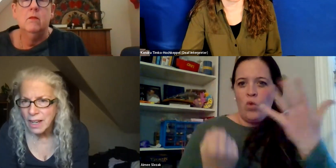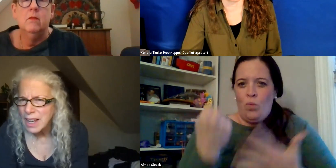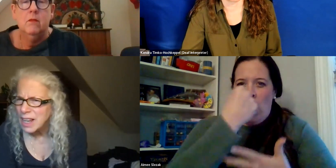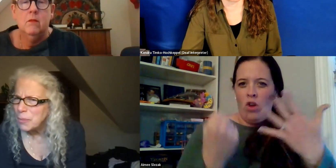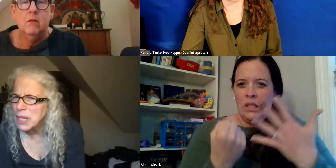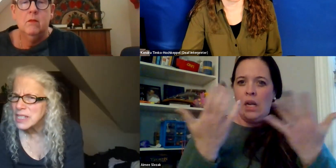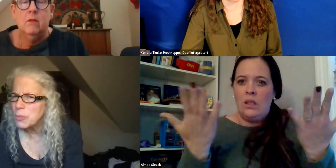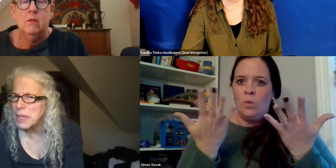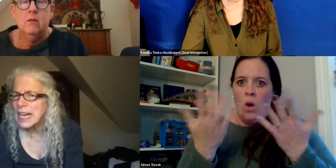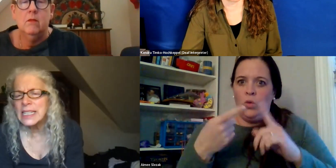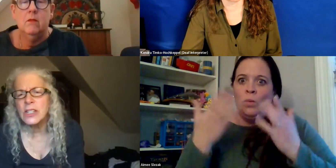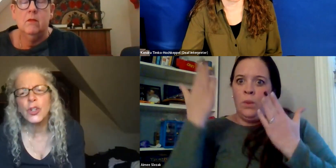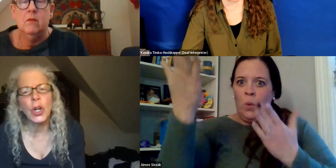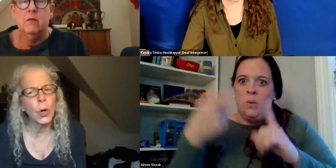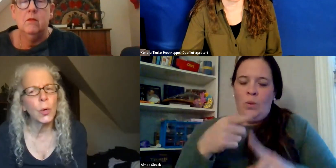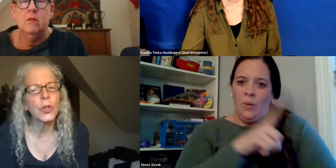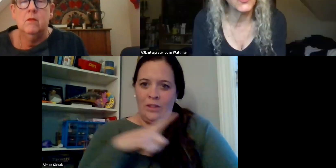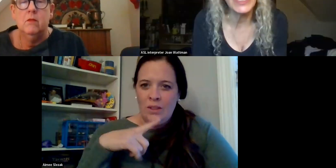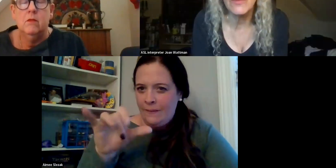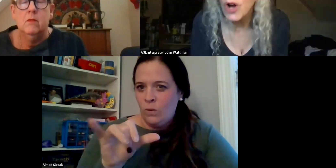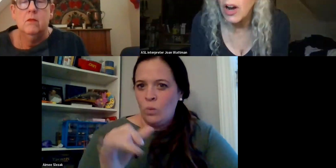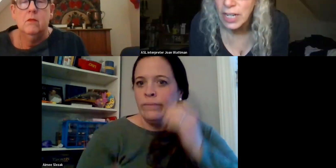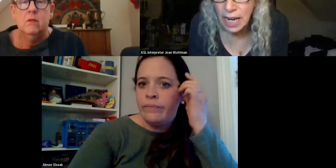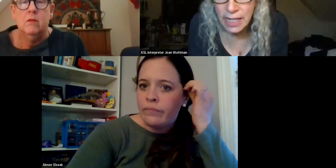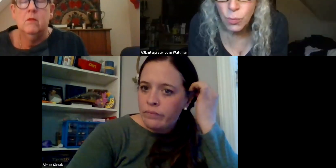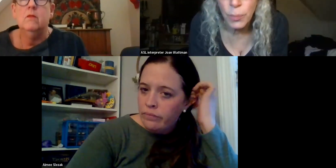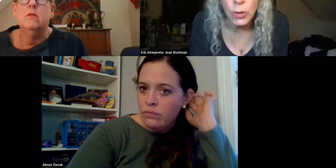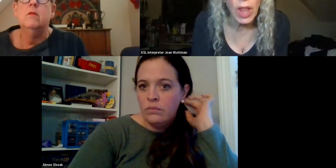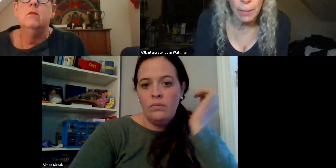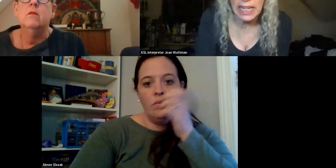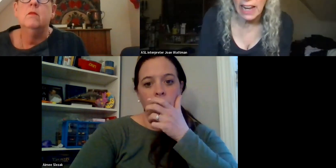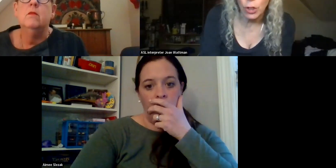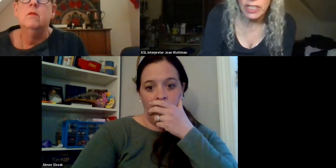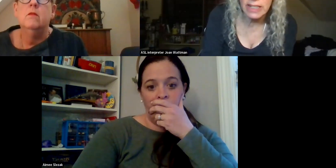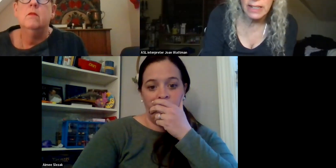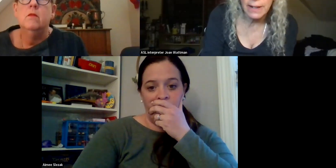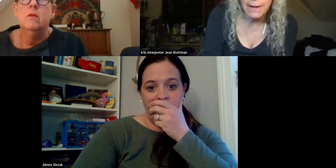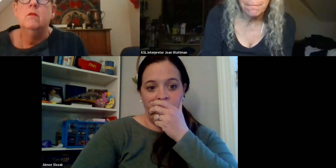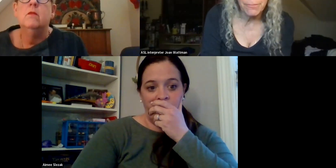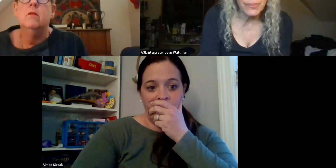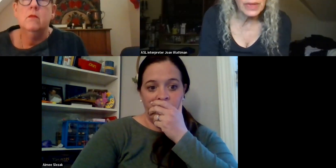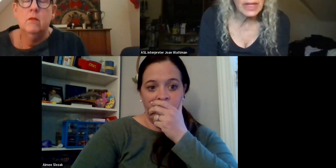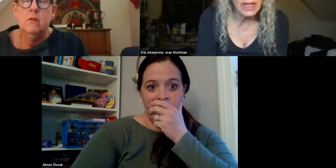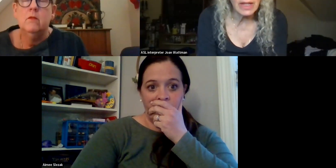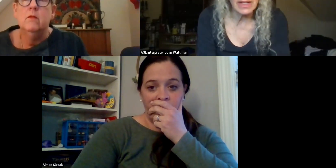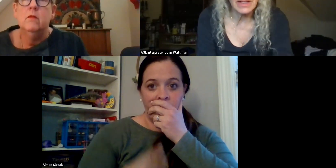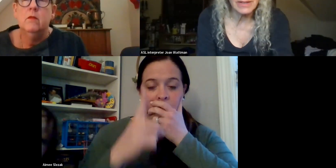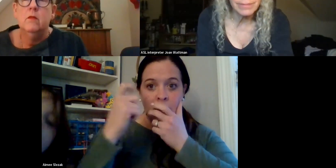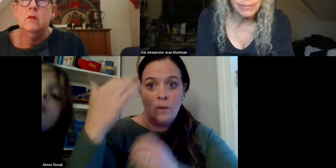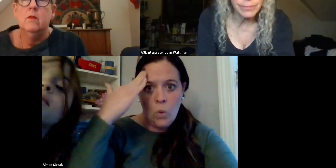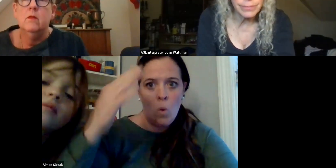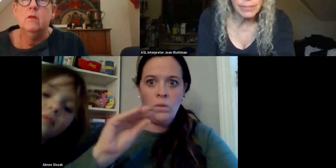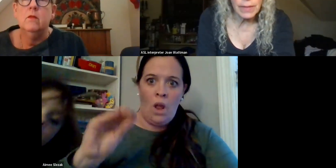what? Because it would be nice to know so that we can prioritize when we do lobbying efforts.